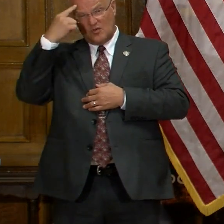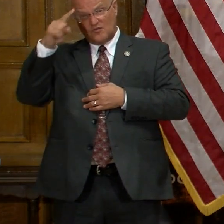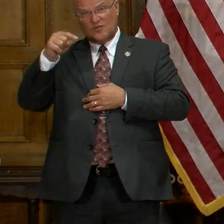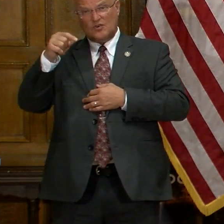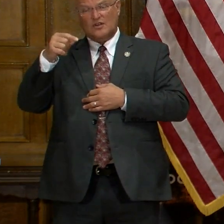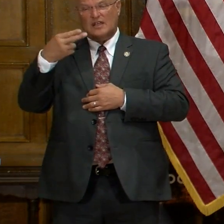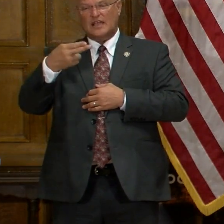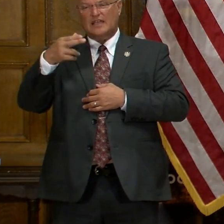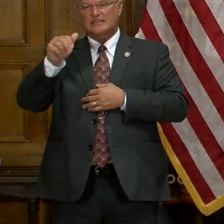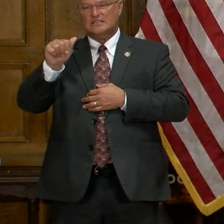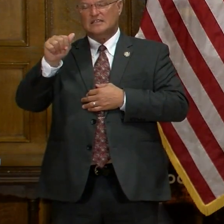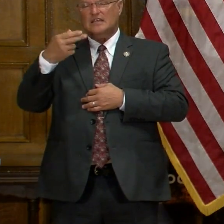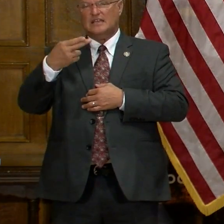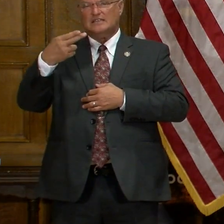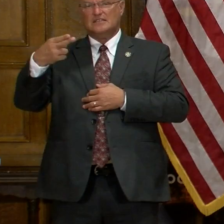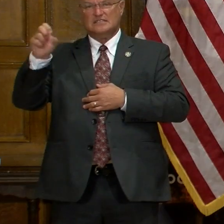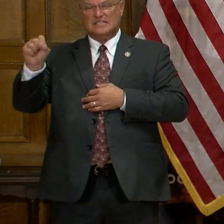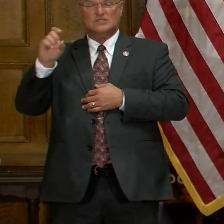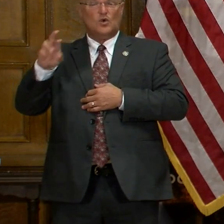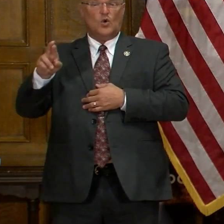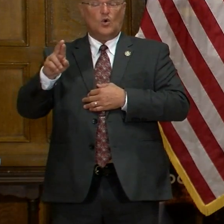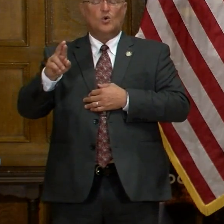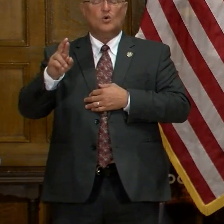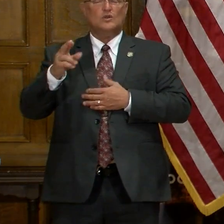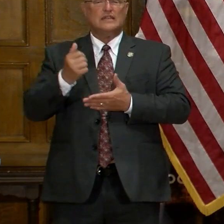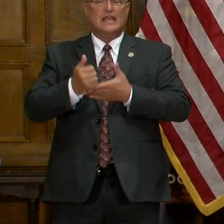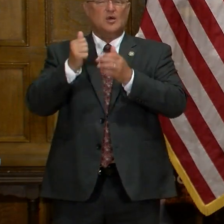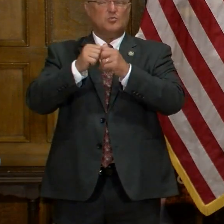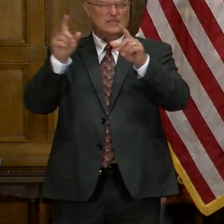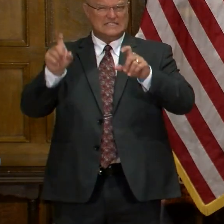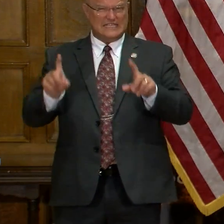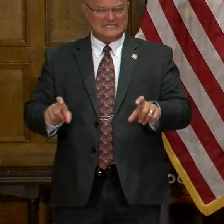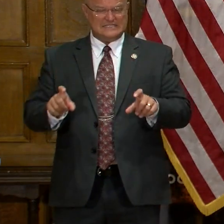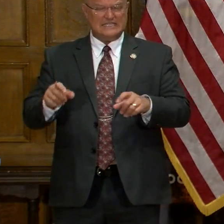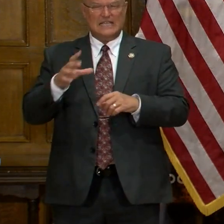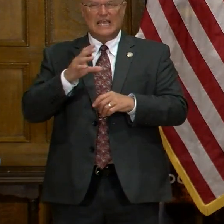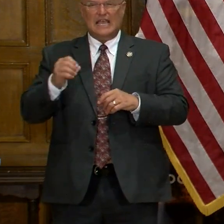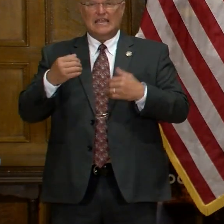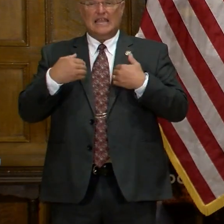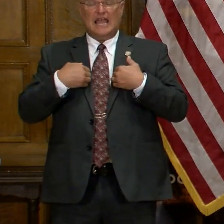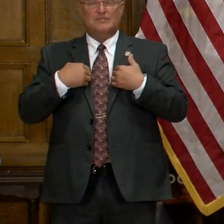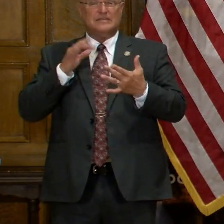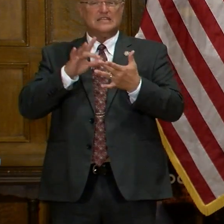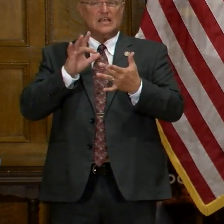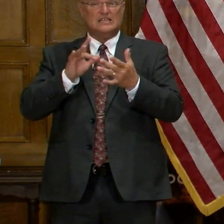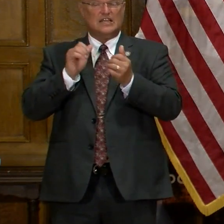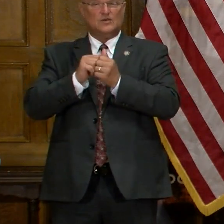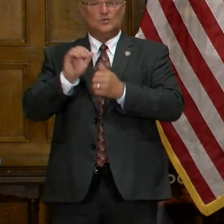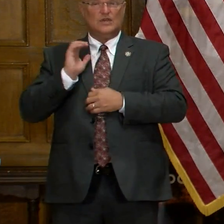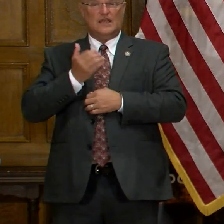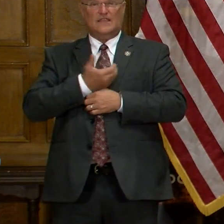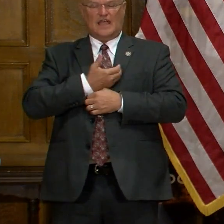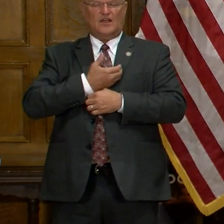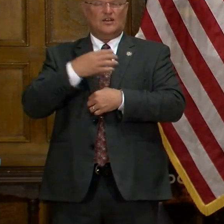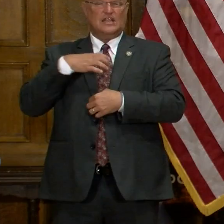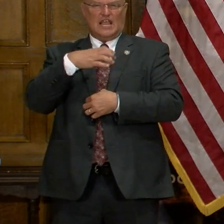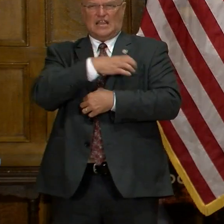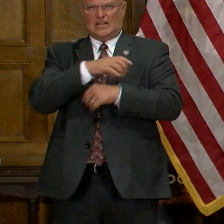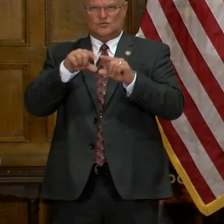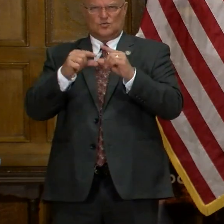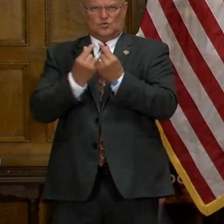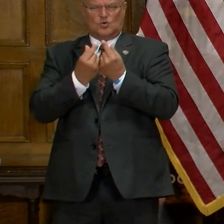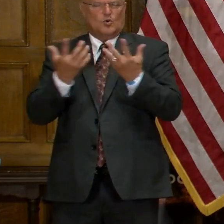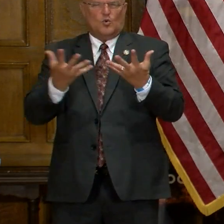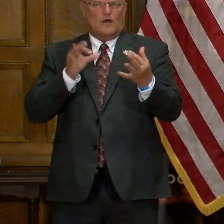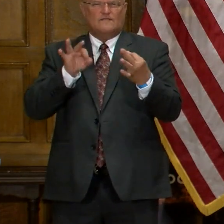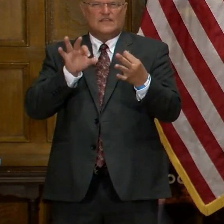for HHS or the Centers for Disease Control to help with testing? And have you been in contact with our congressional delegation about that?